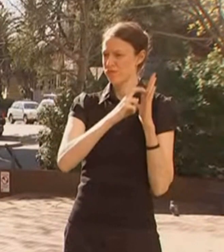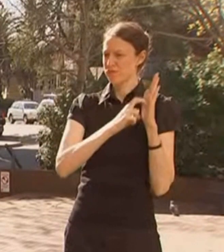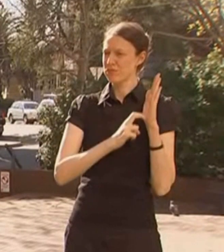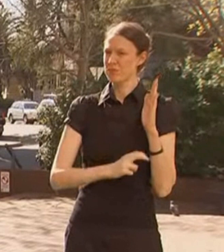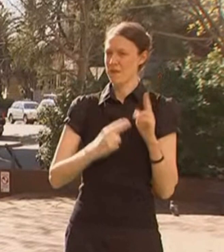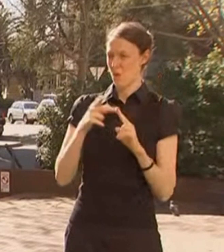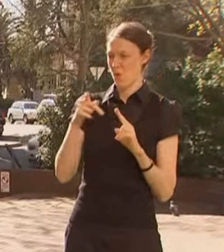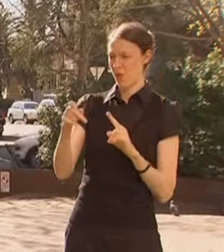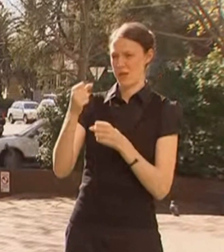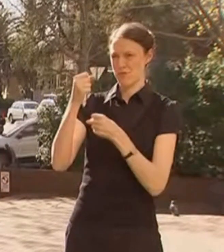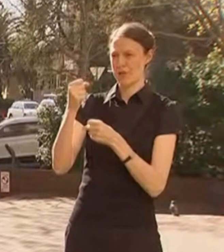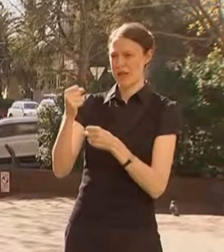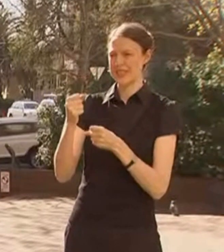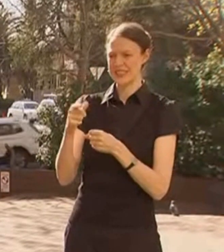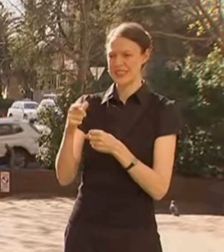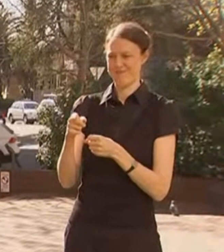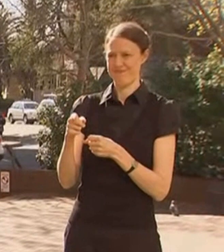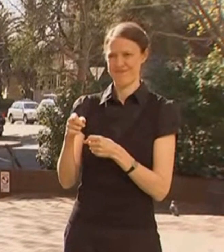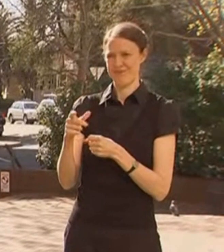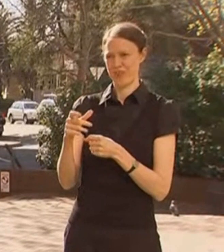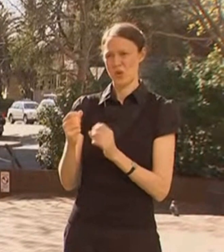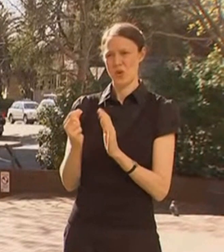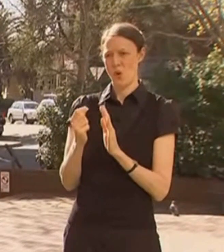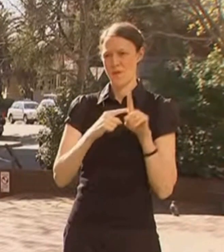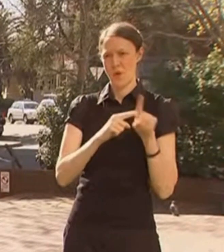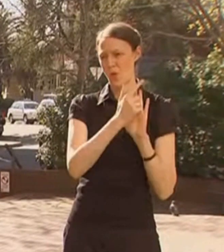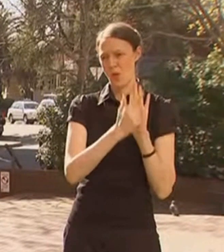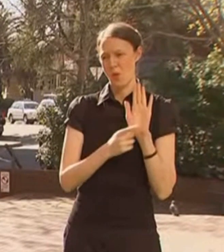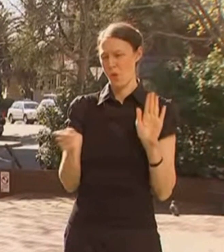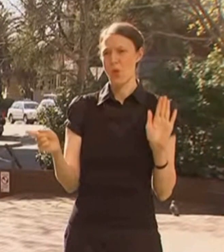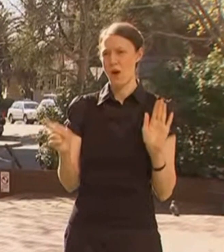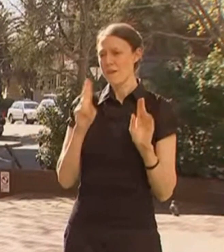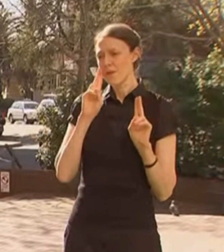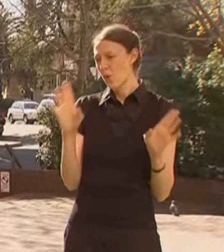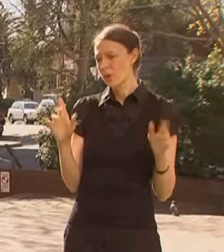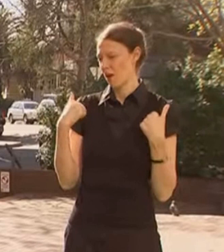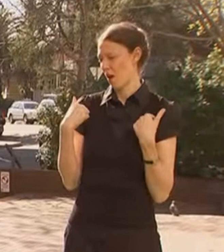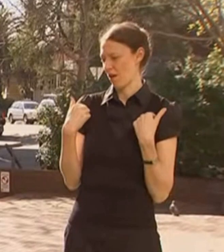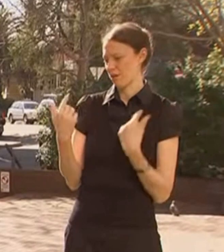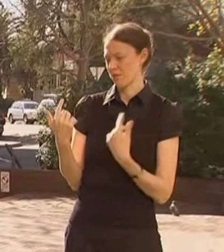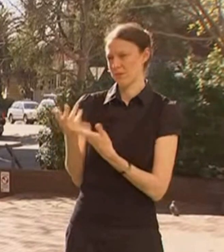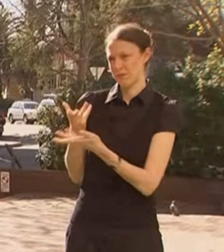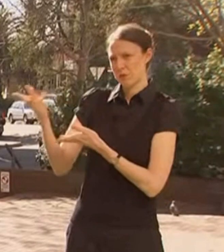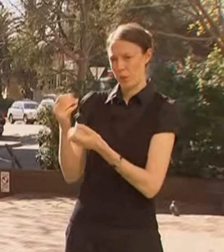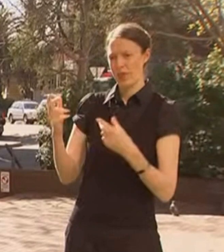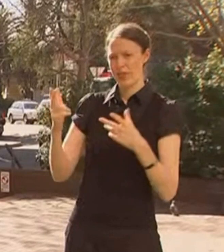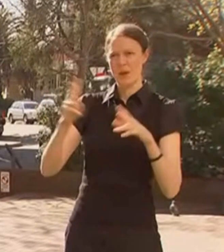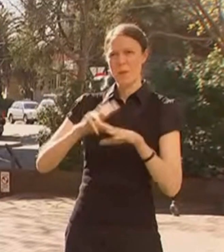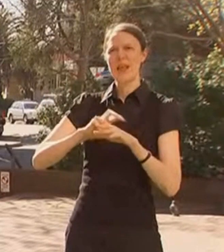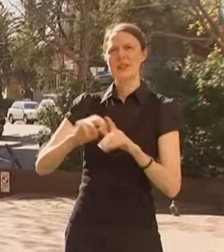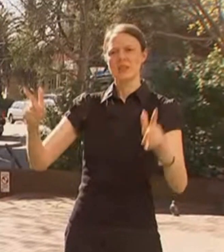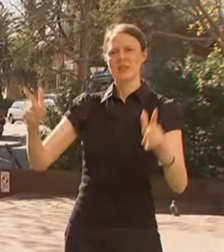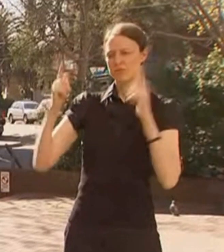no more than groups of 10, in a very controlled way, working with the police. When I was advised that that was